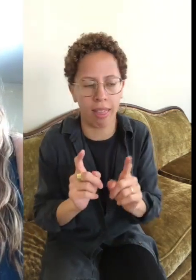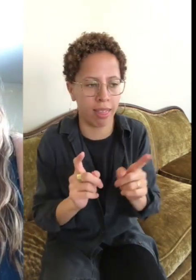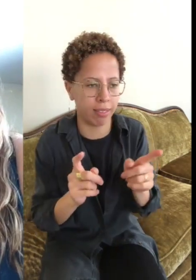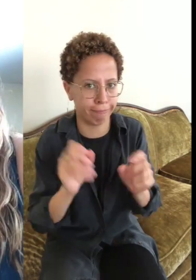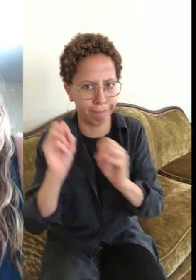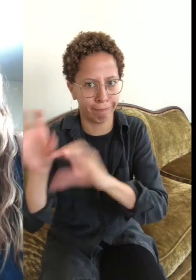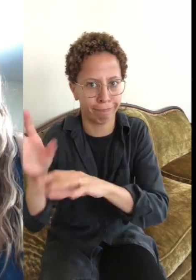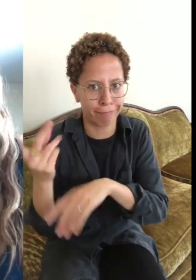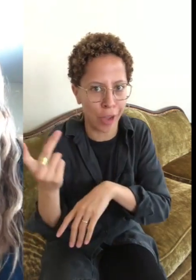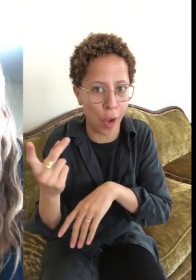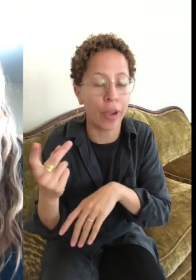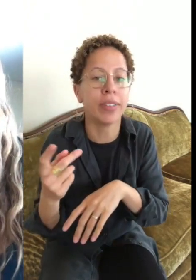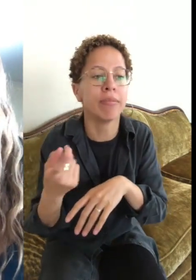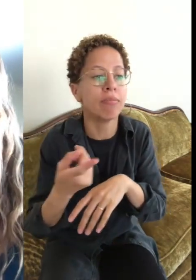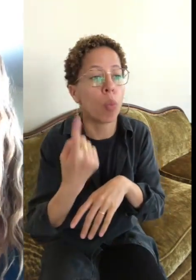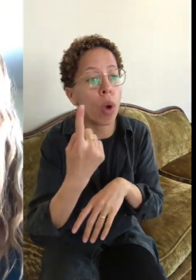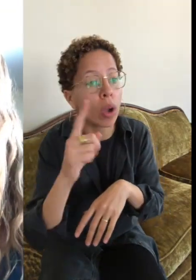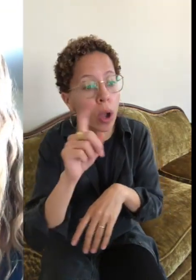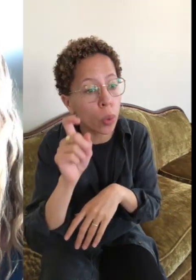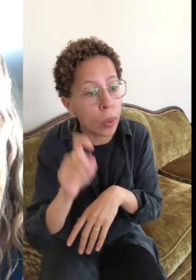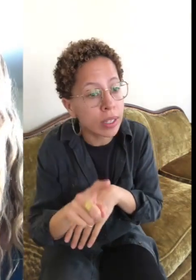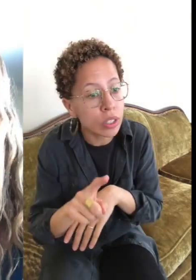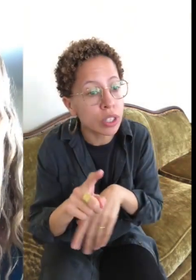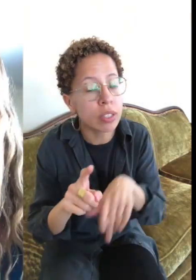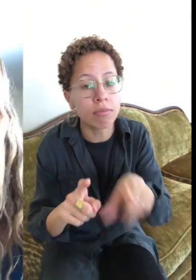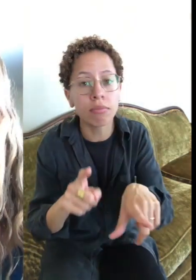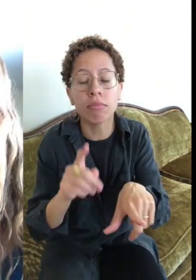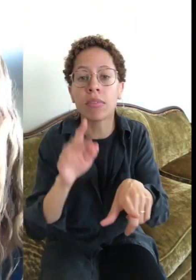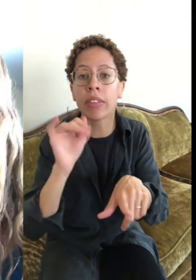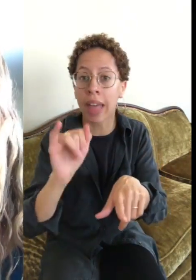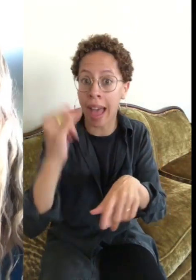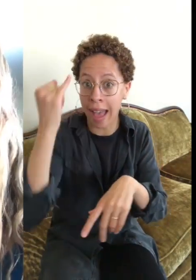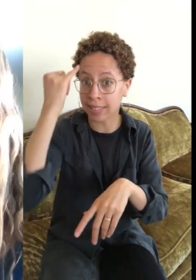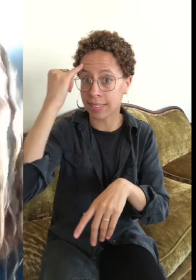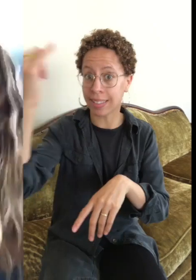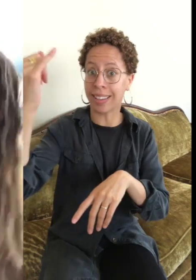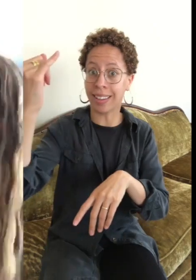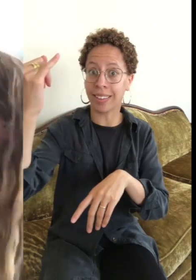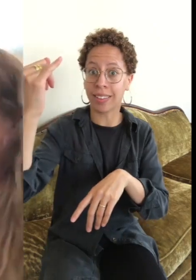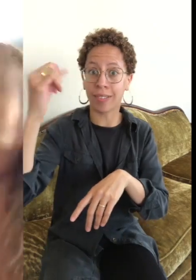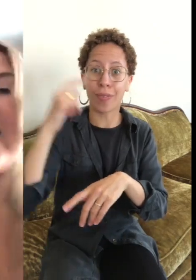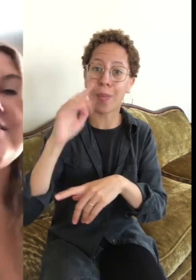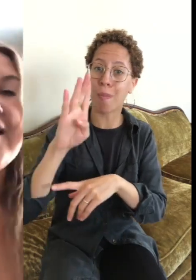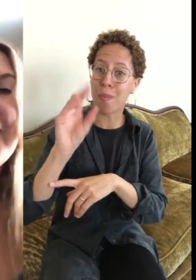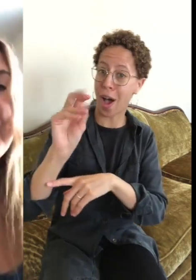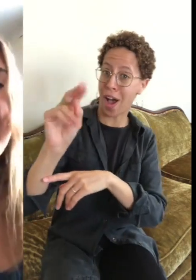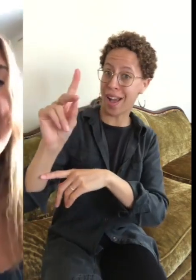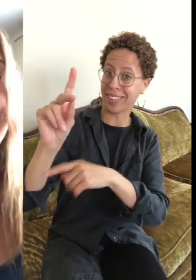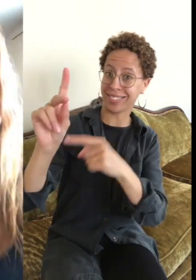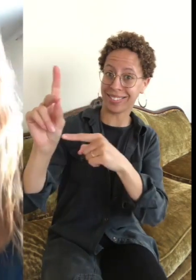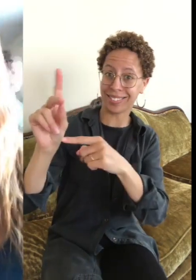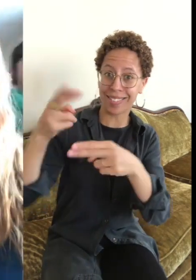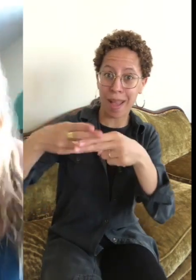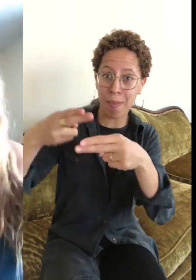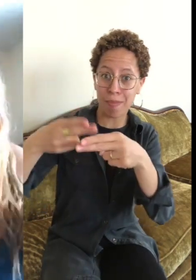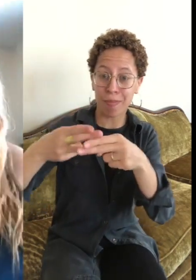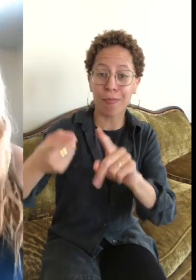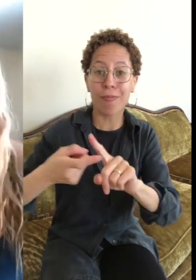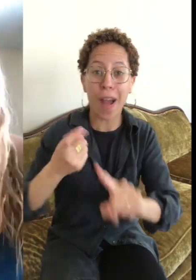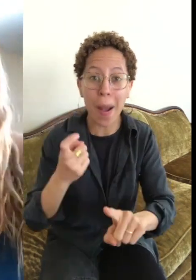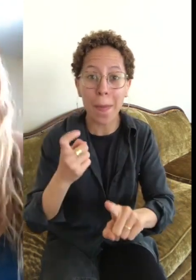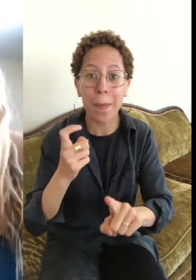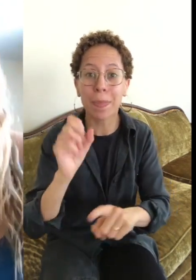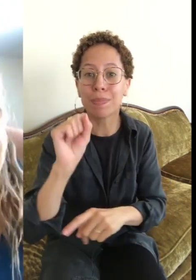outside. So the question is, did we get the idea for Bond's name from Spies in Disguise? And the answer